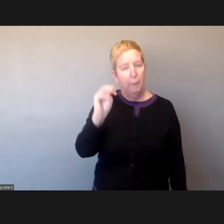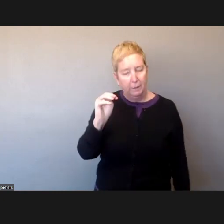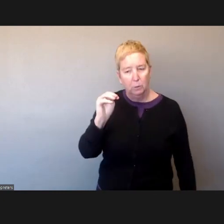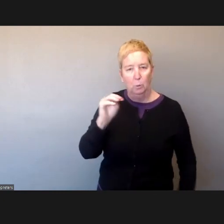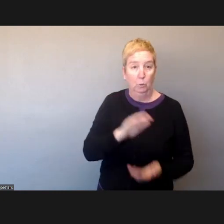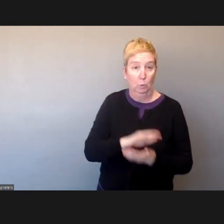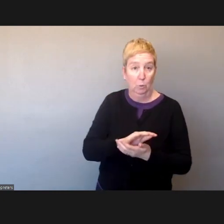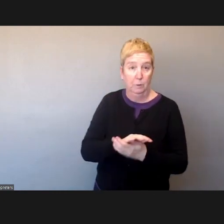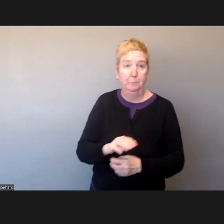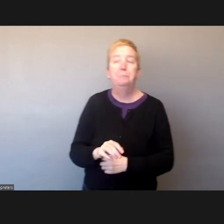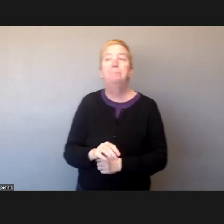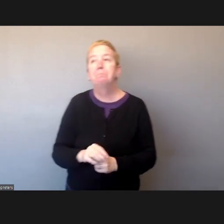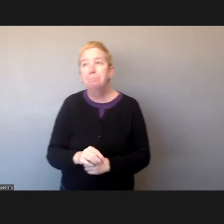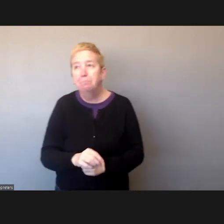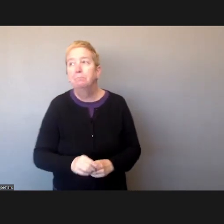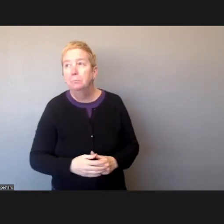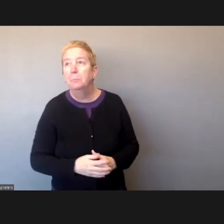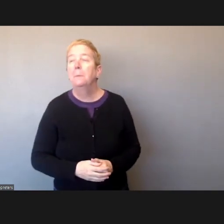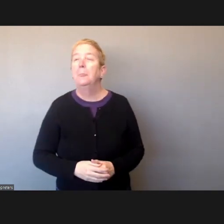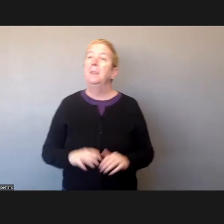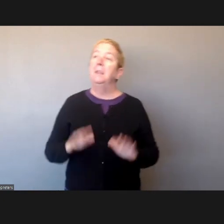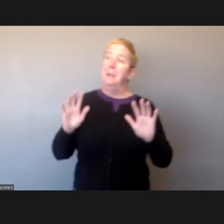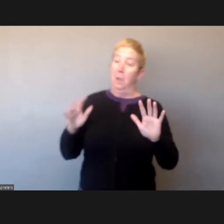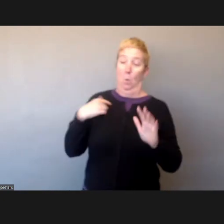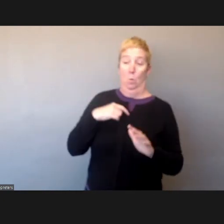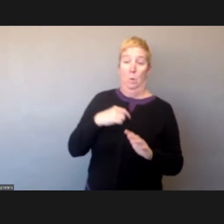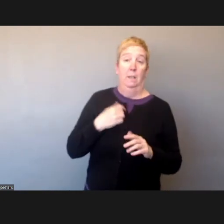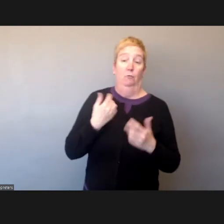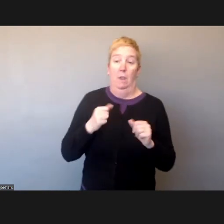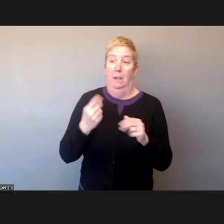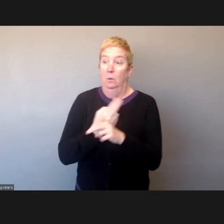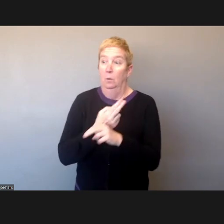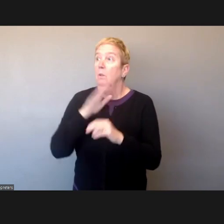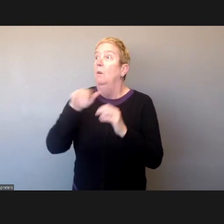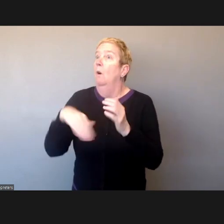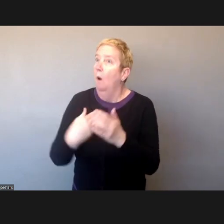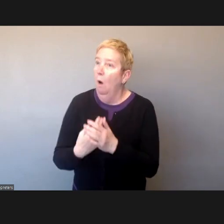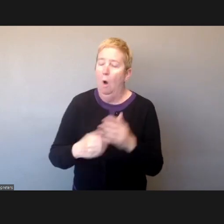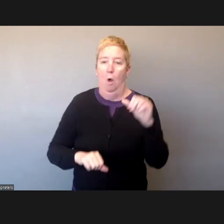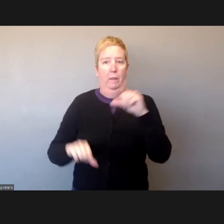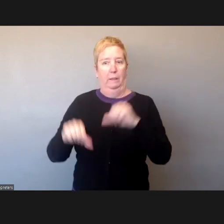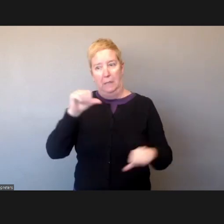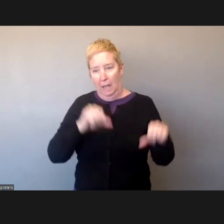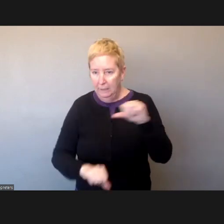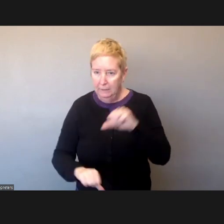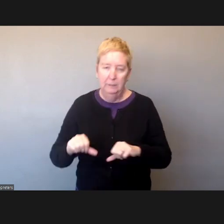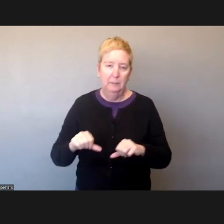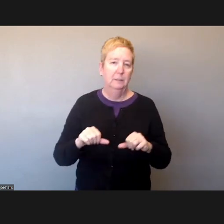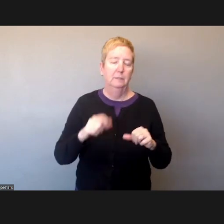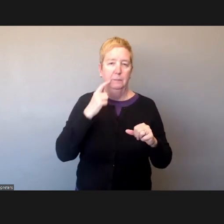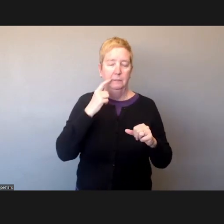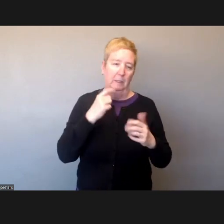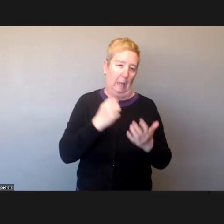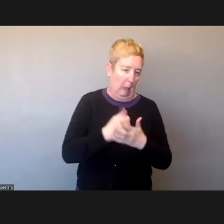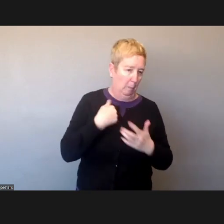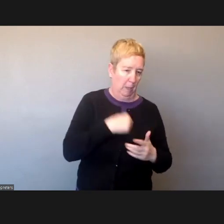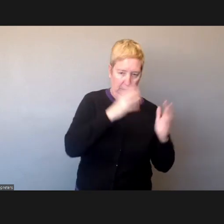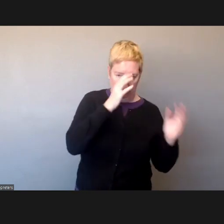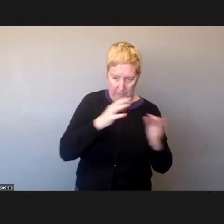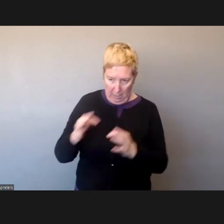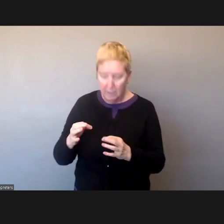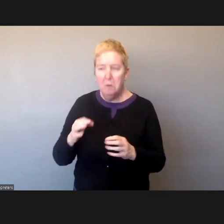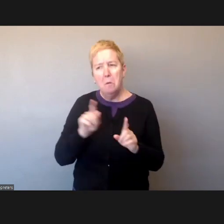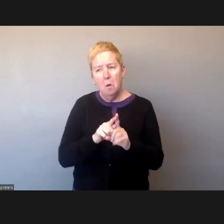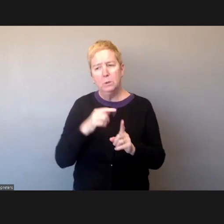Well, while we try to use all the science we can for every decision, of course, Austin, there are other factors. And I think some of those